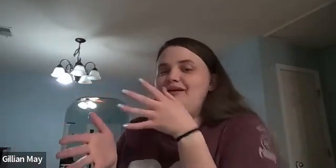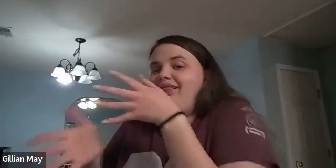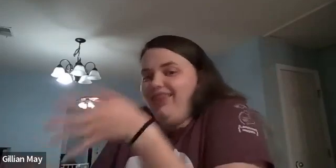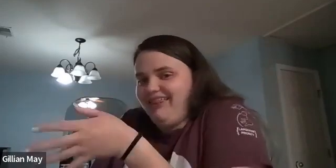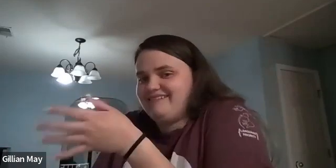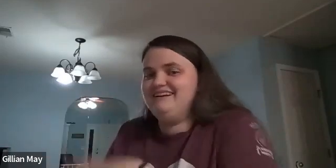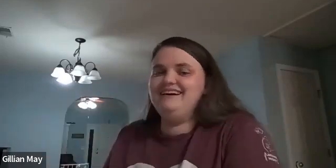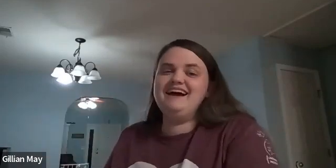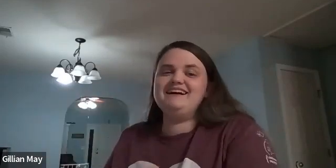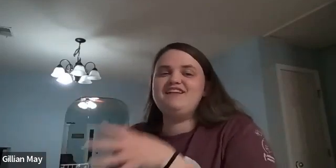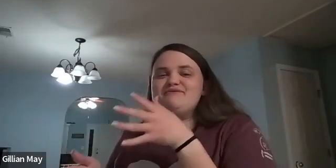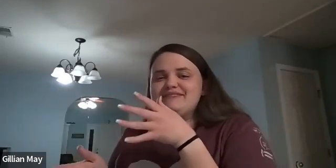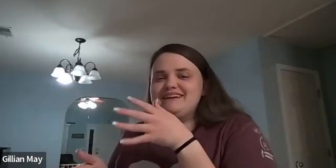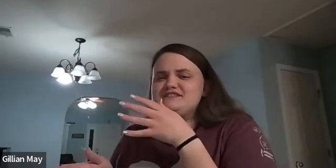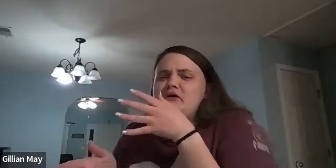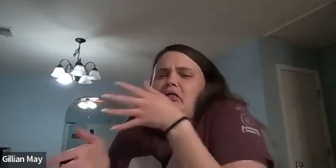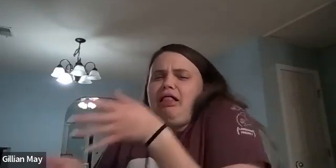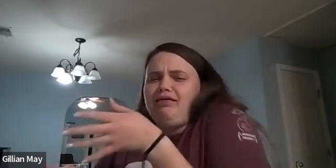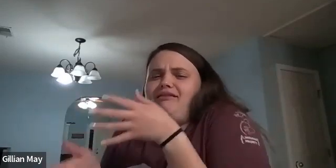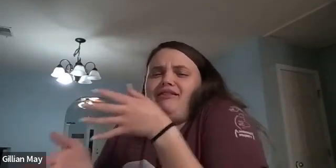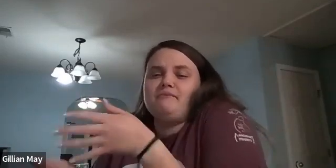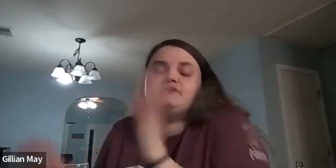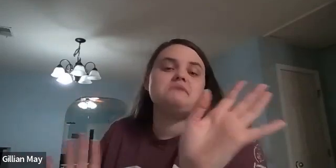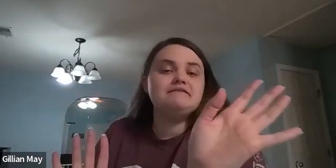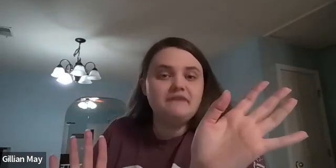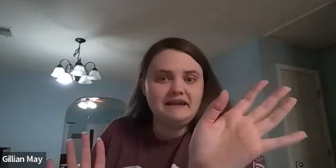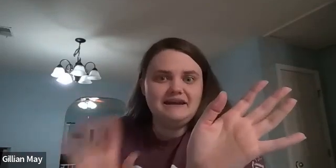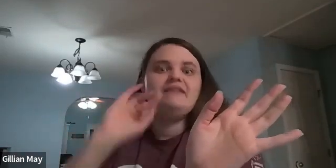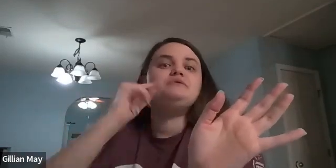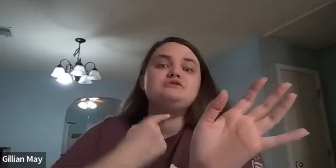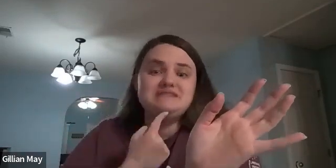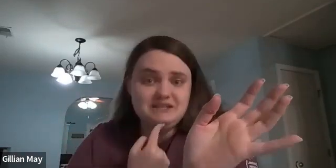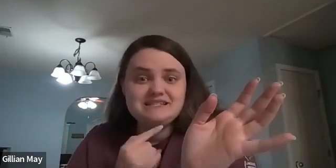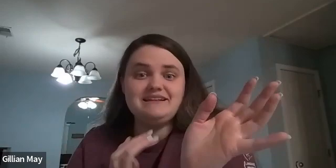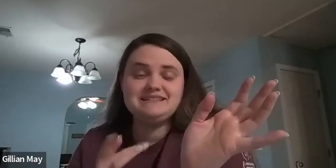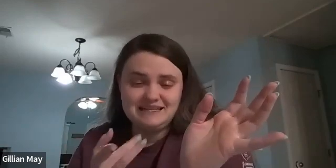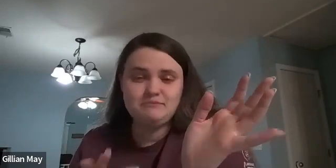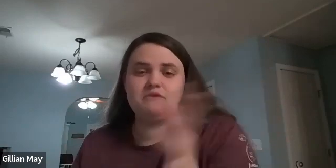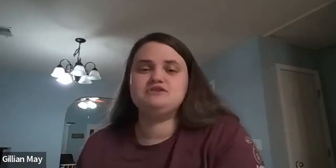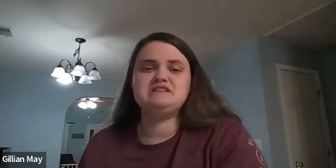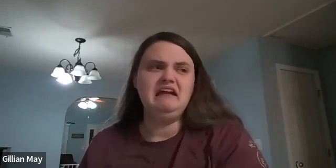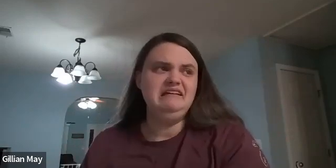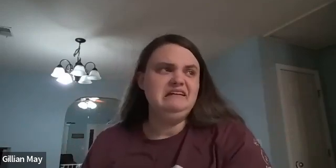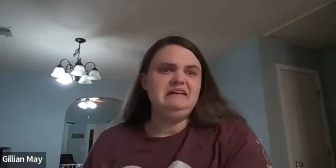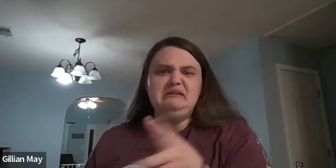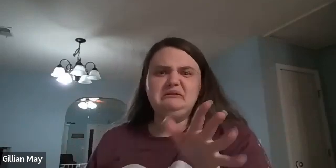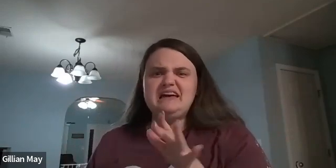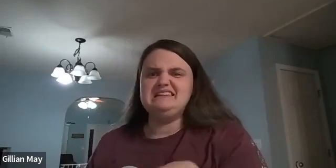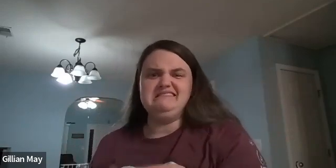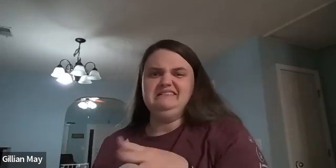visual. And I love when the kids will go, but they're being funny, not like when they're seriously like sick, but when they're just like, oh, I